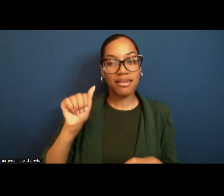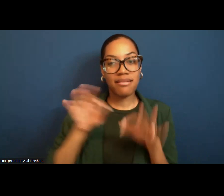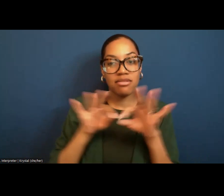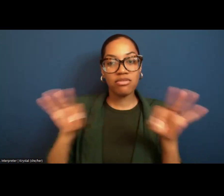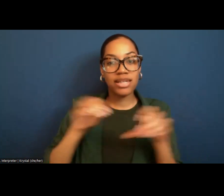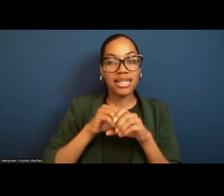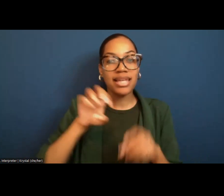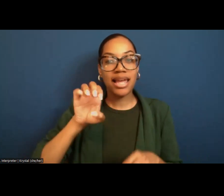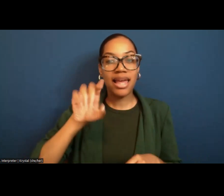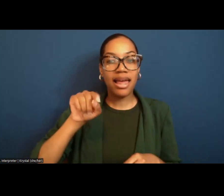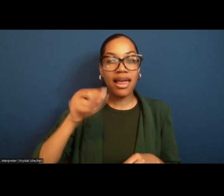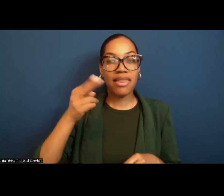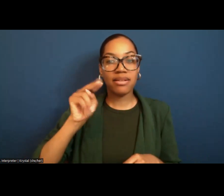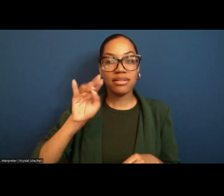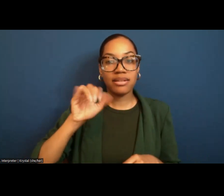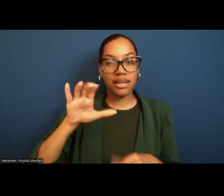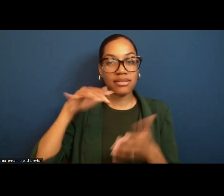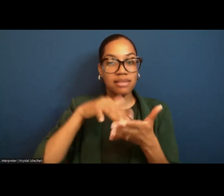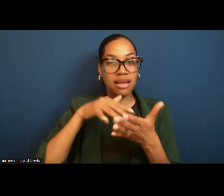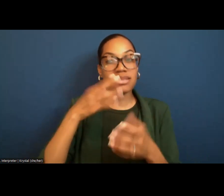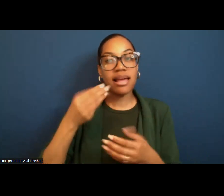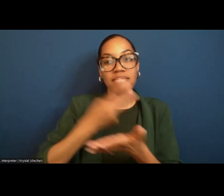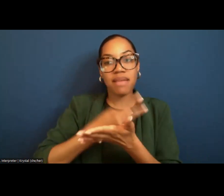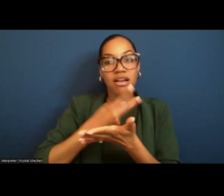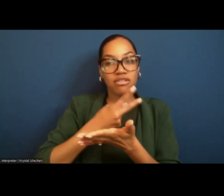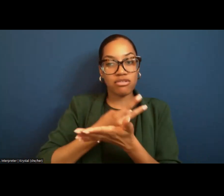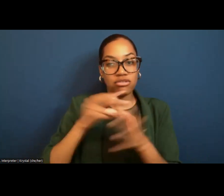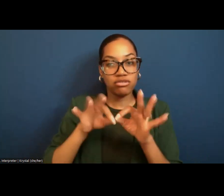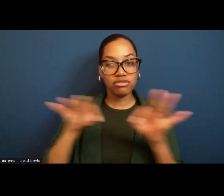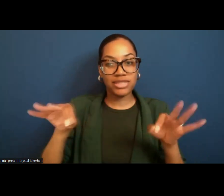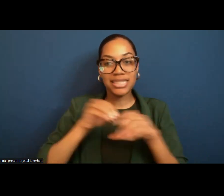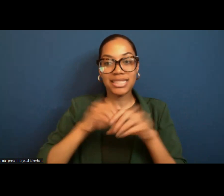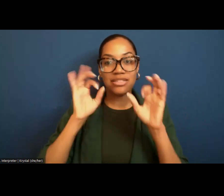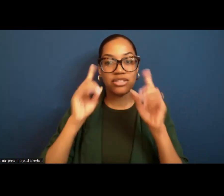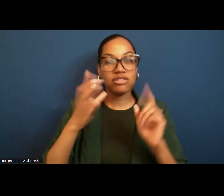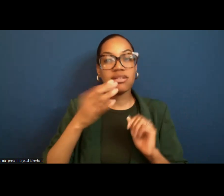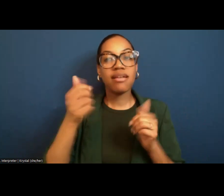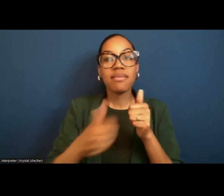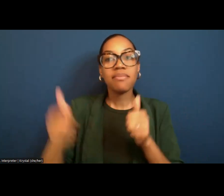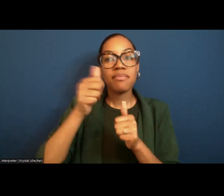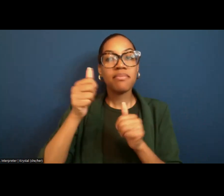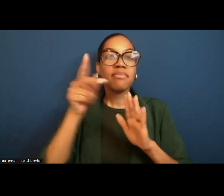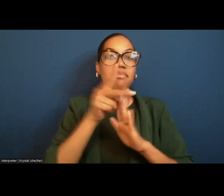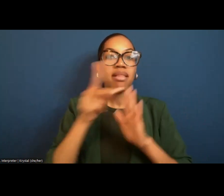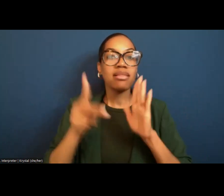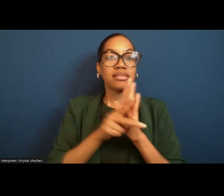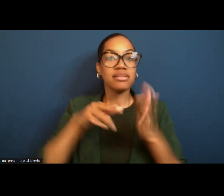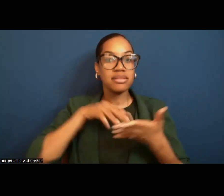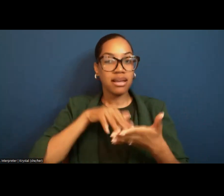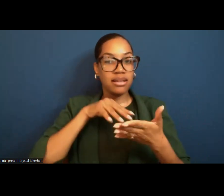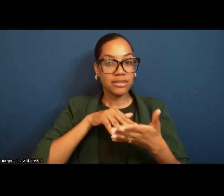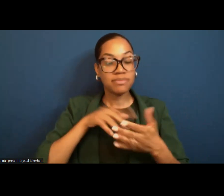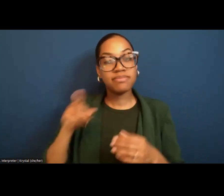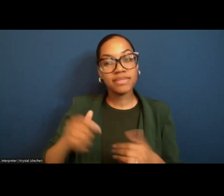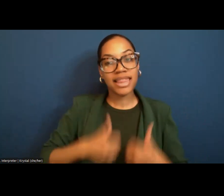and policy studies. Kara resides in Highland Park here in Pittsburgh with her husband, Provin, her